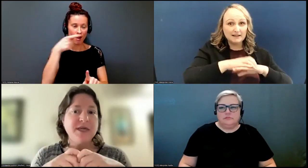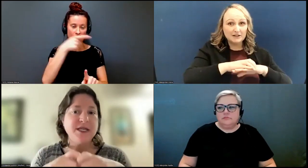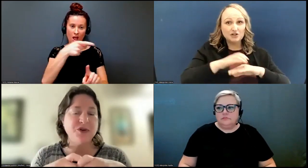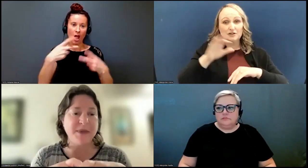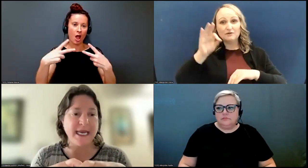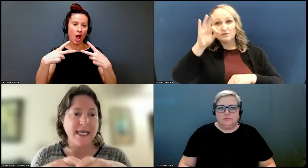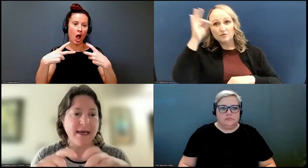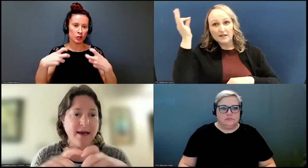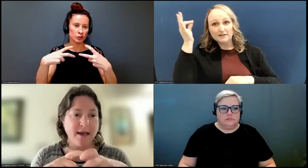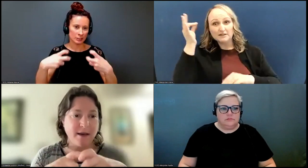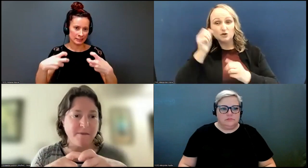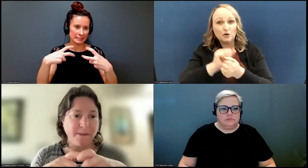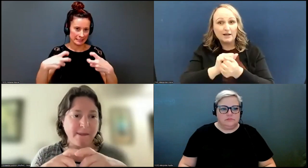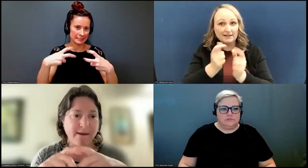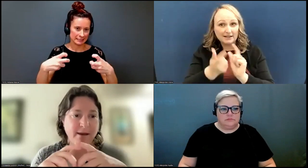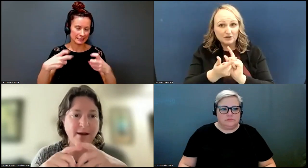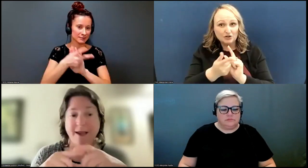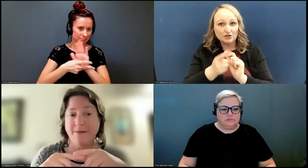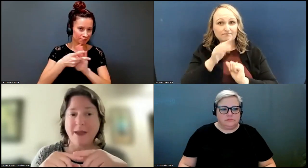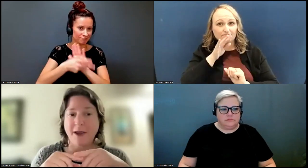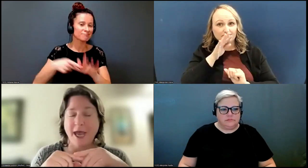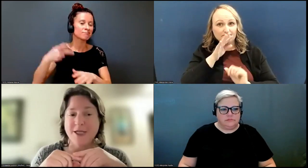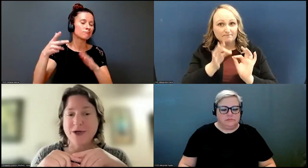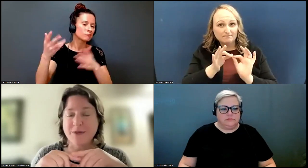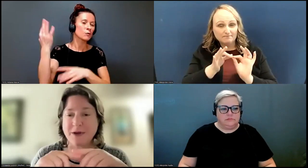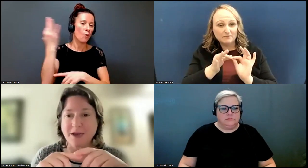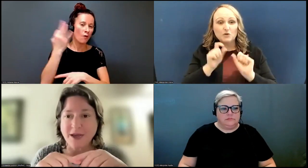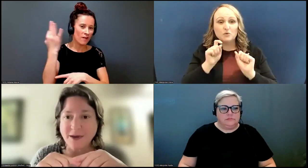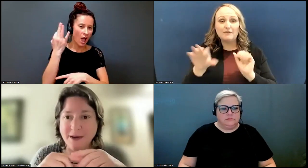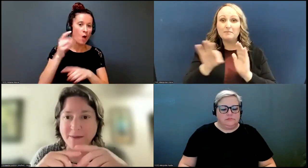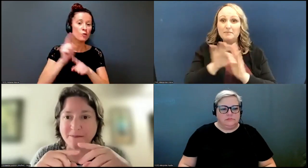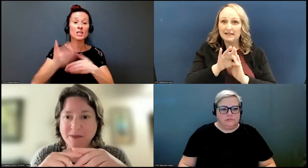you do need to pick an